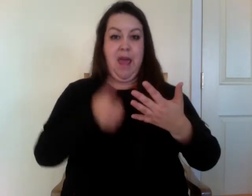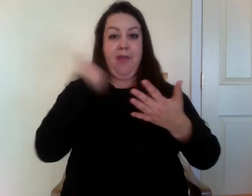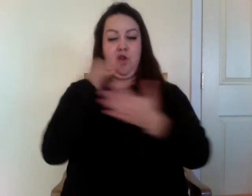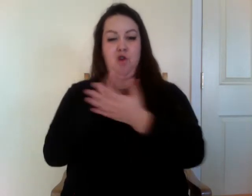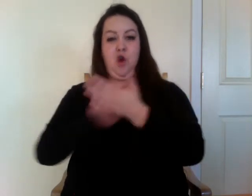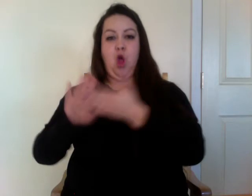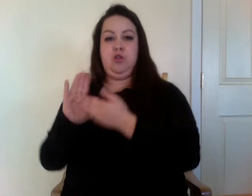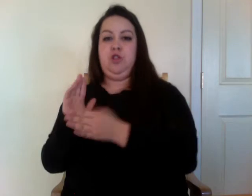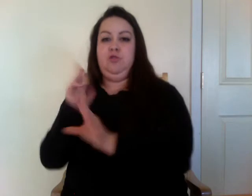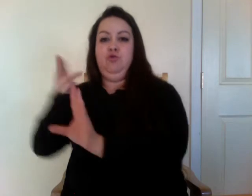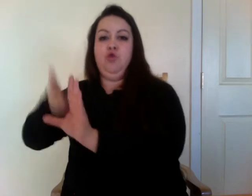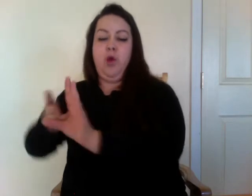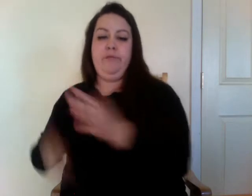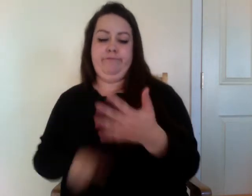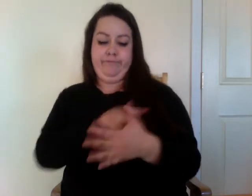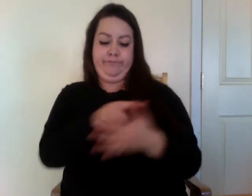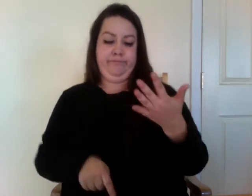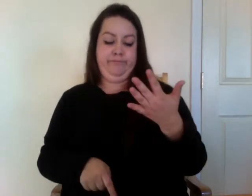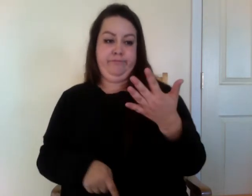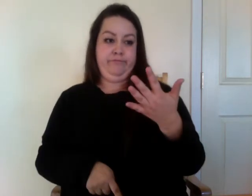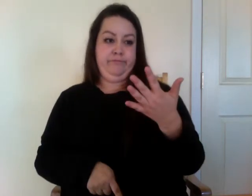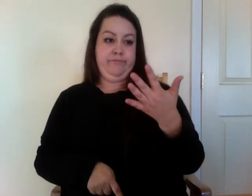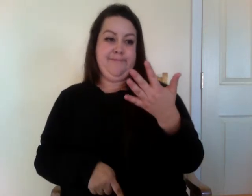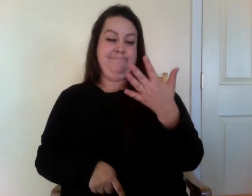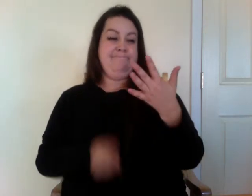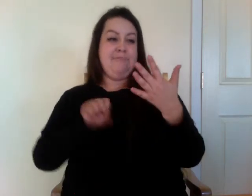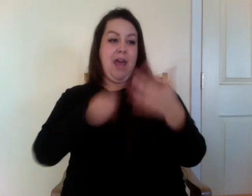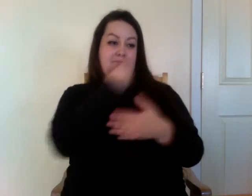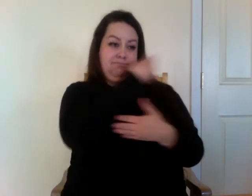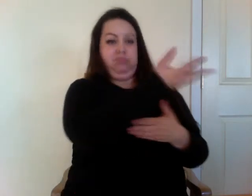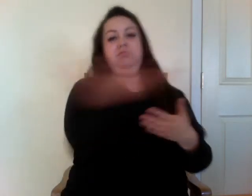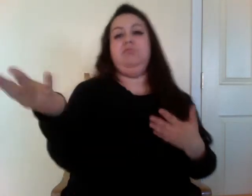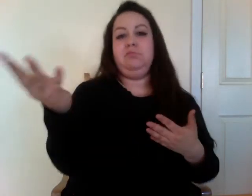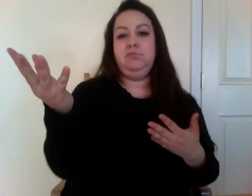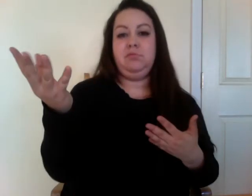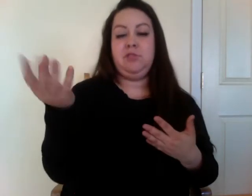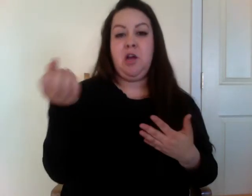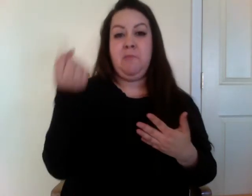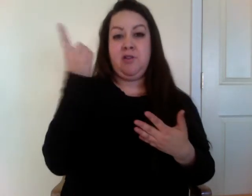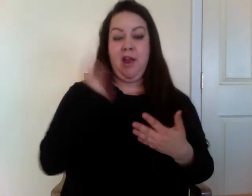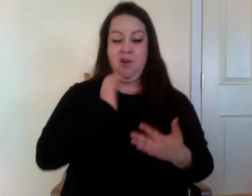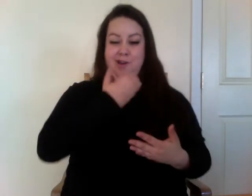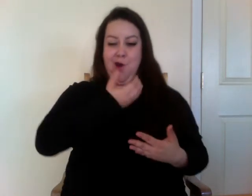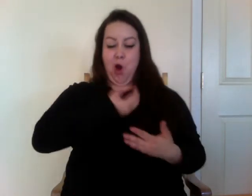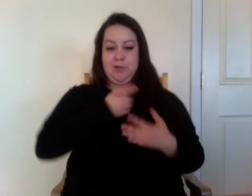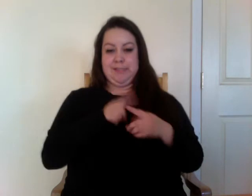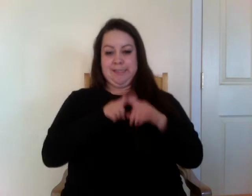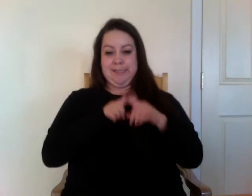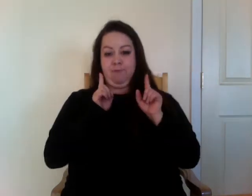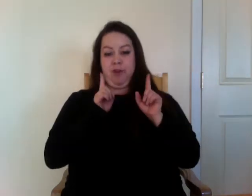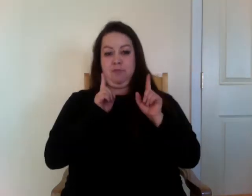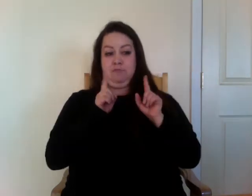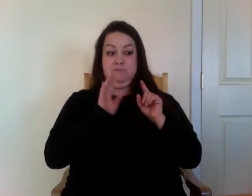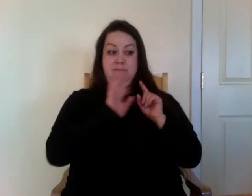That is what is considered directory information for the Alamo colleges. Every college or university defines that on their own.